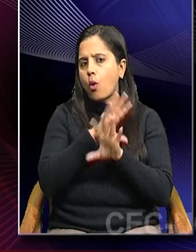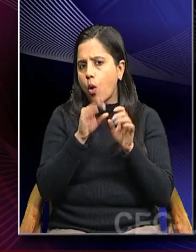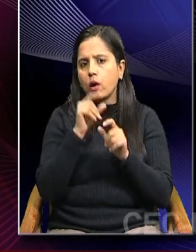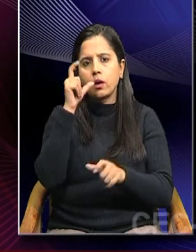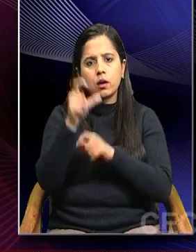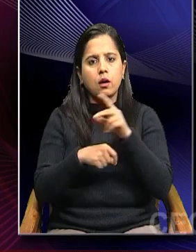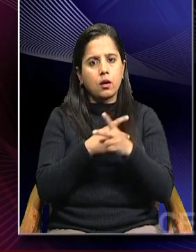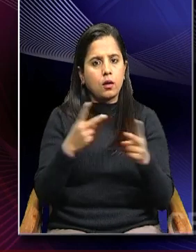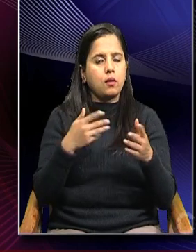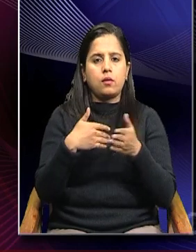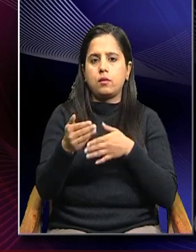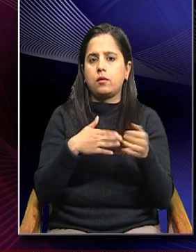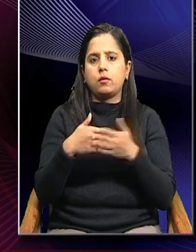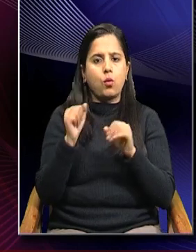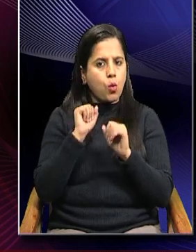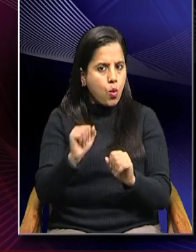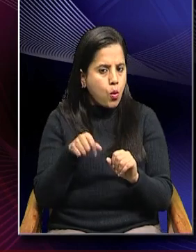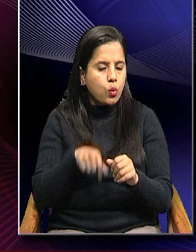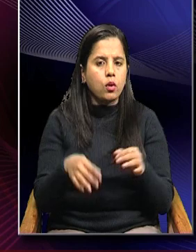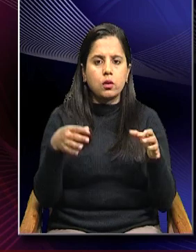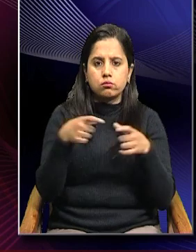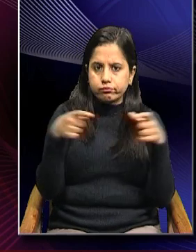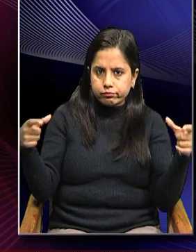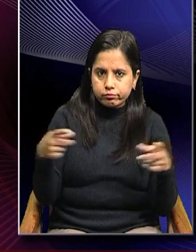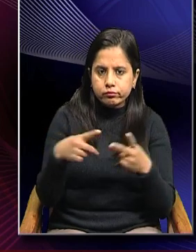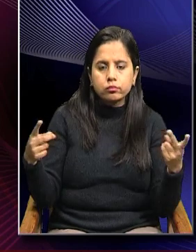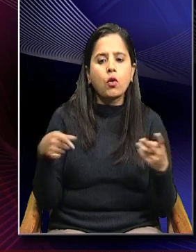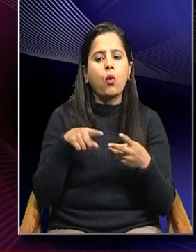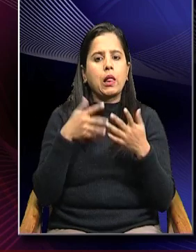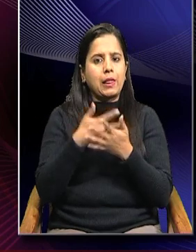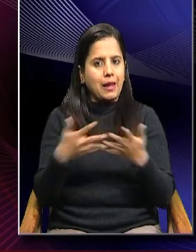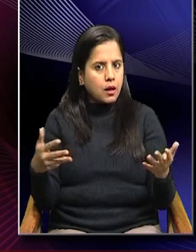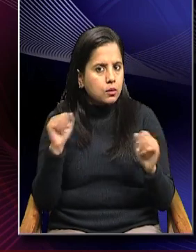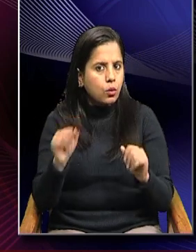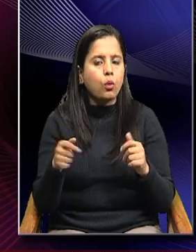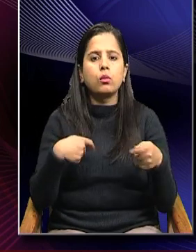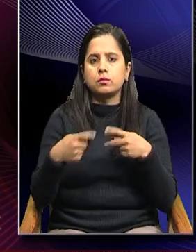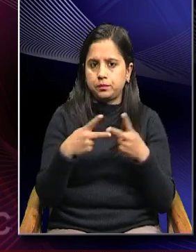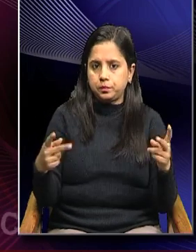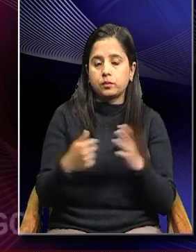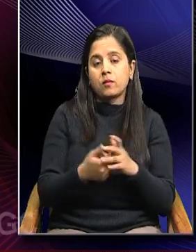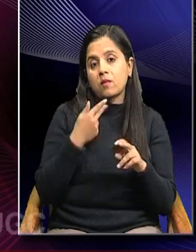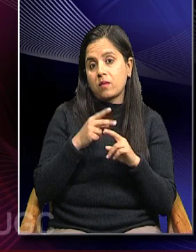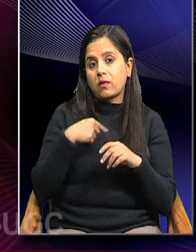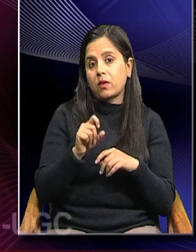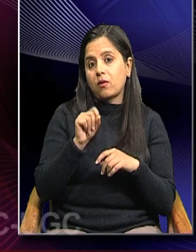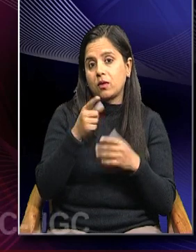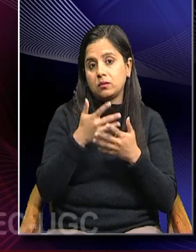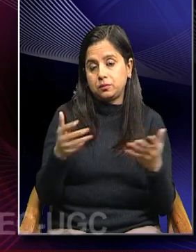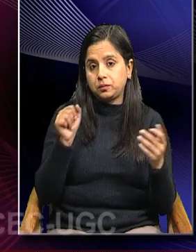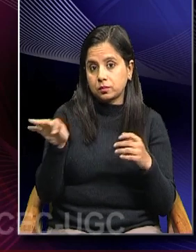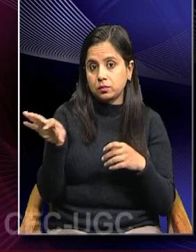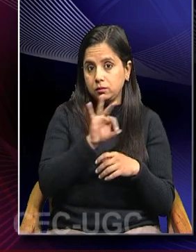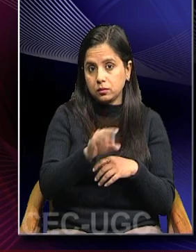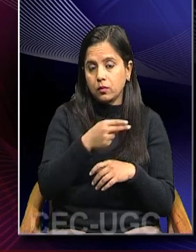companies regardless of their size, type and products they are dealing with. So if I take the first component of it,